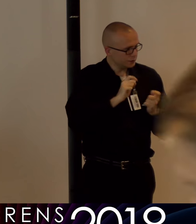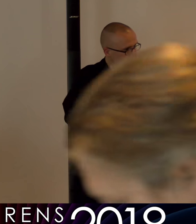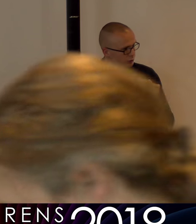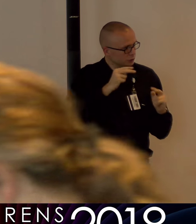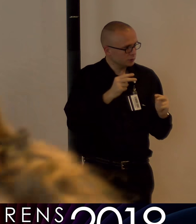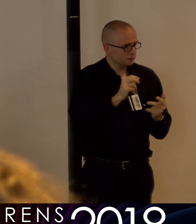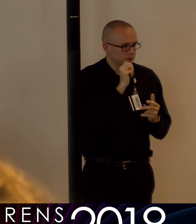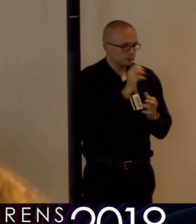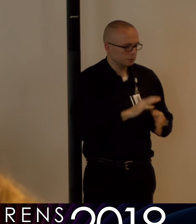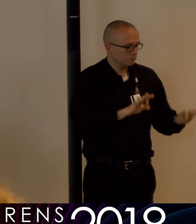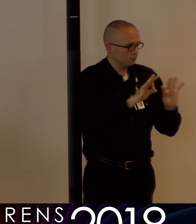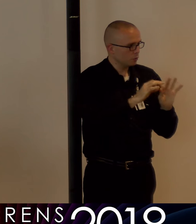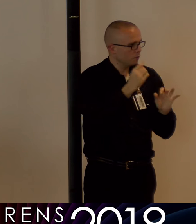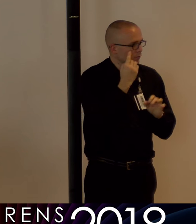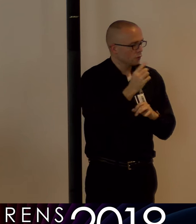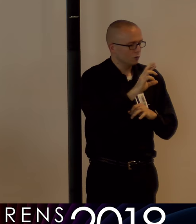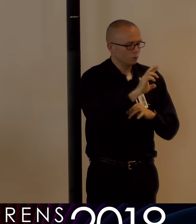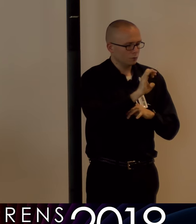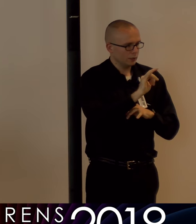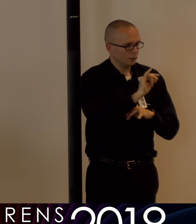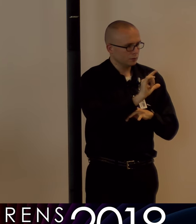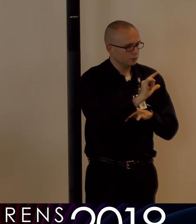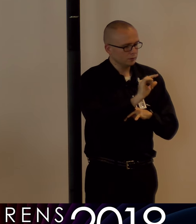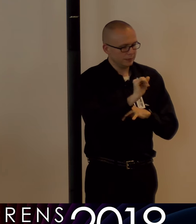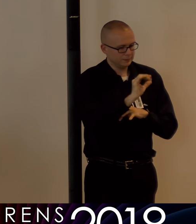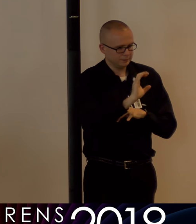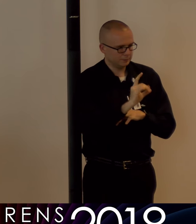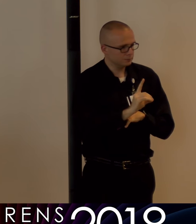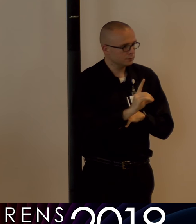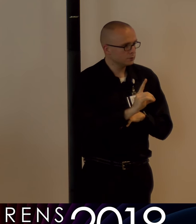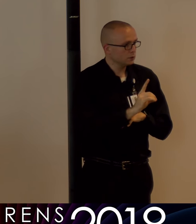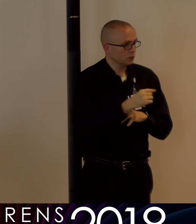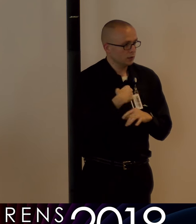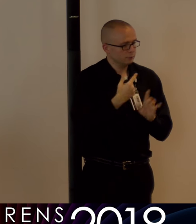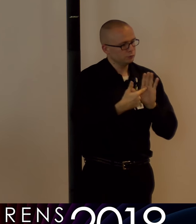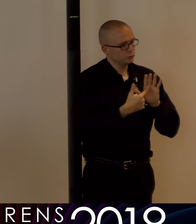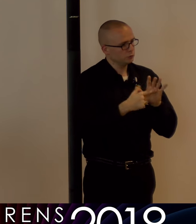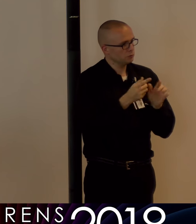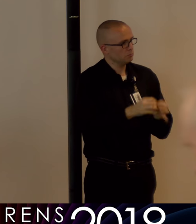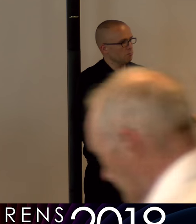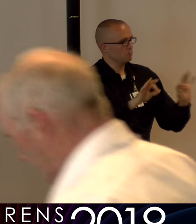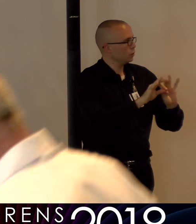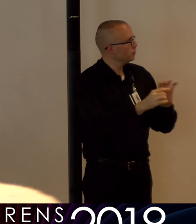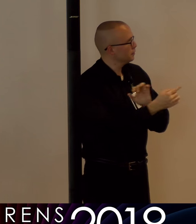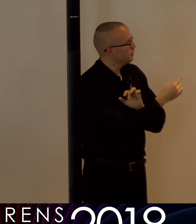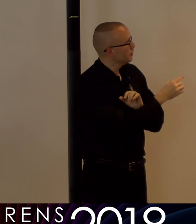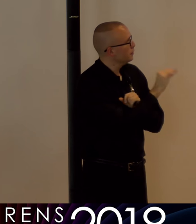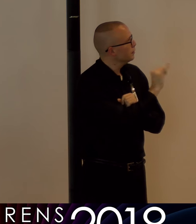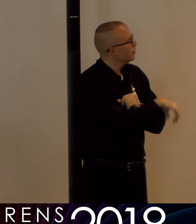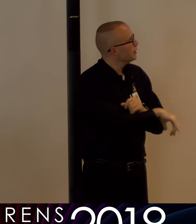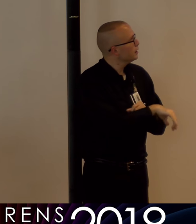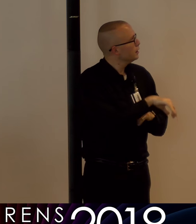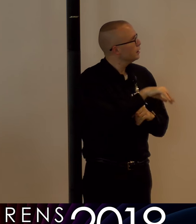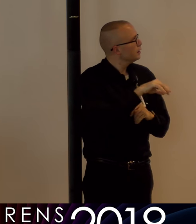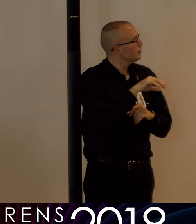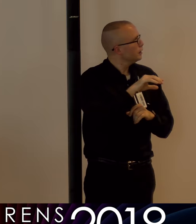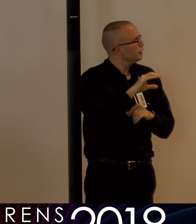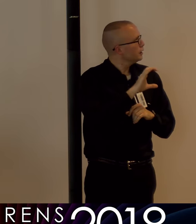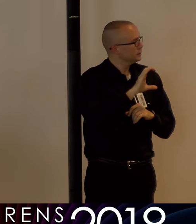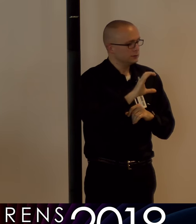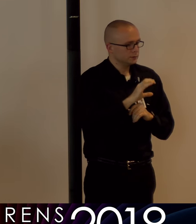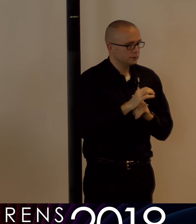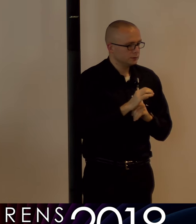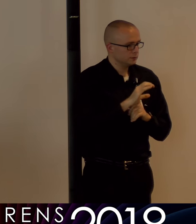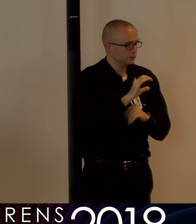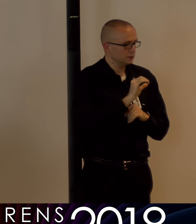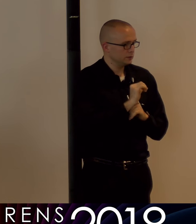important for retinoic acid. And I'll show you the one that we landed on as important. This gene, ALDH1A3, is